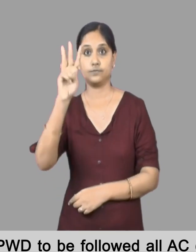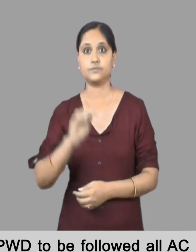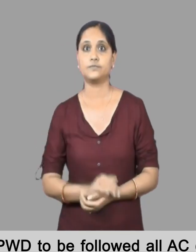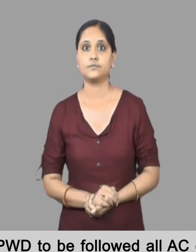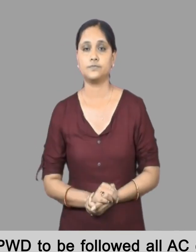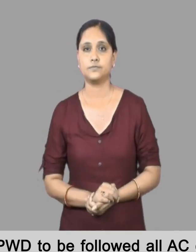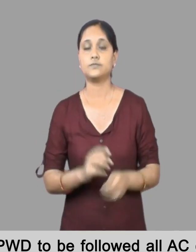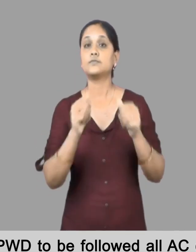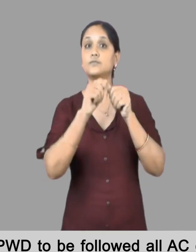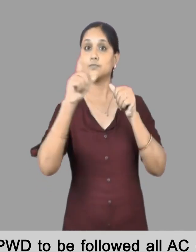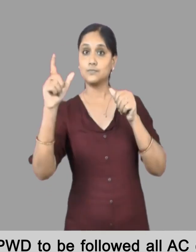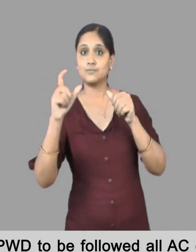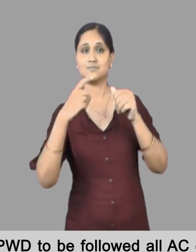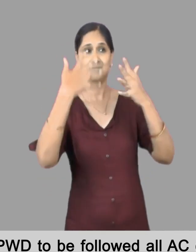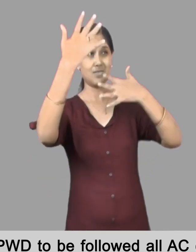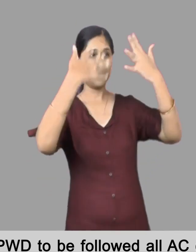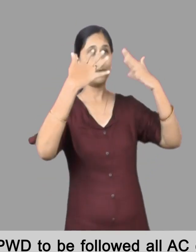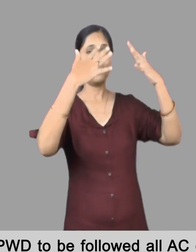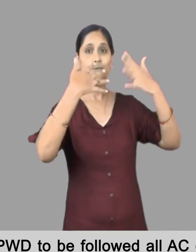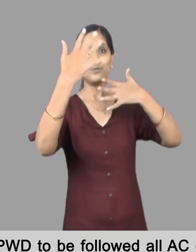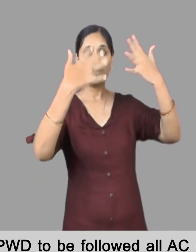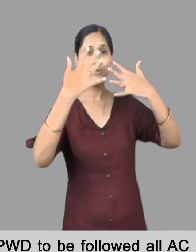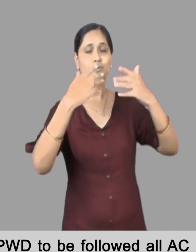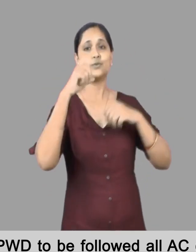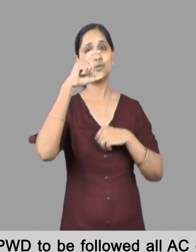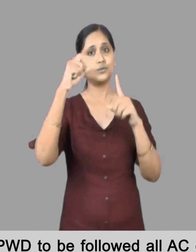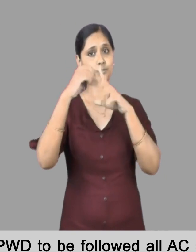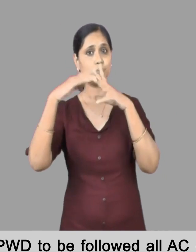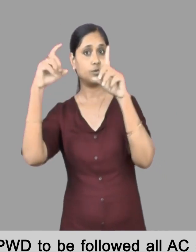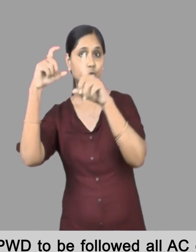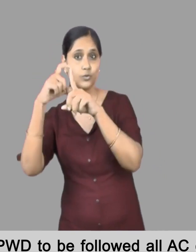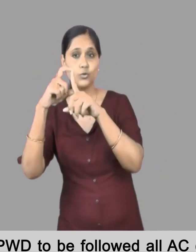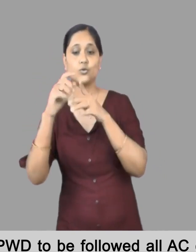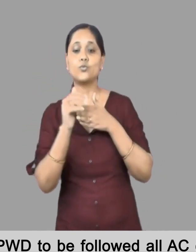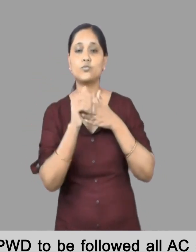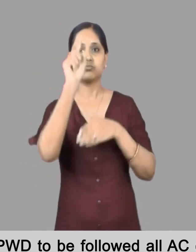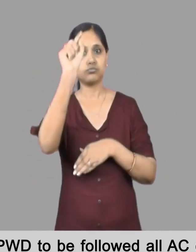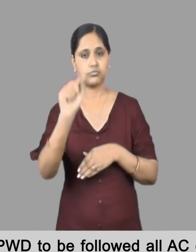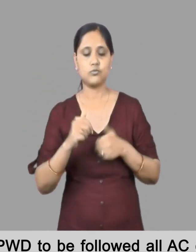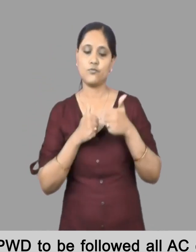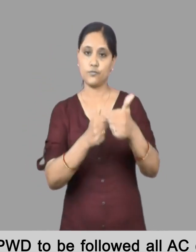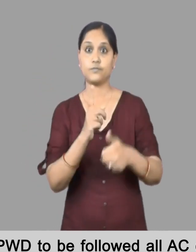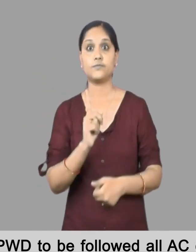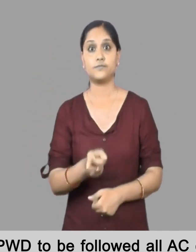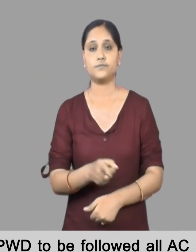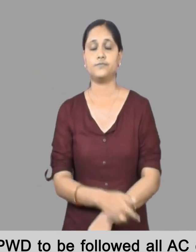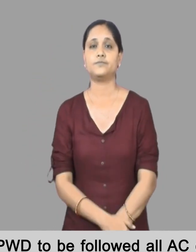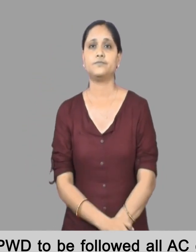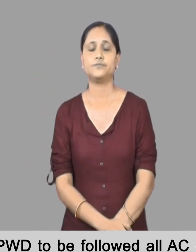Point 3. For AC or ventilation, guidelines of CPWD to